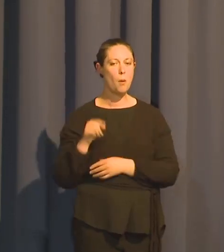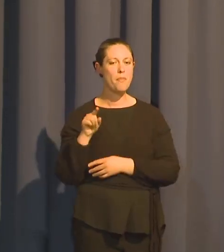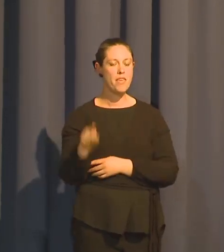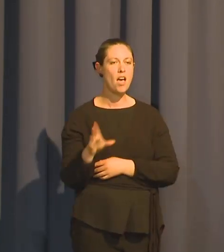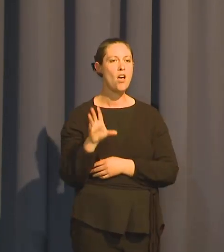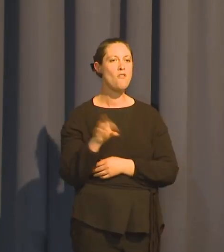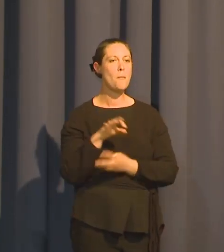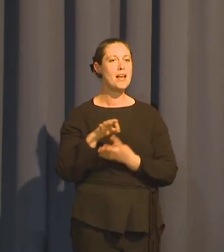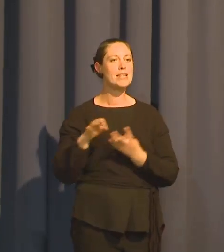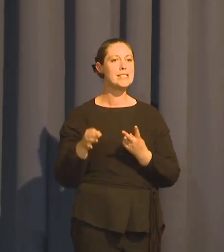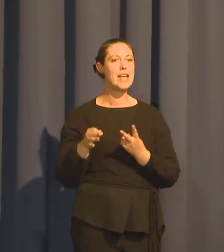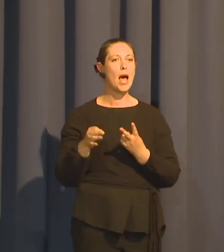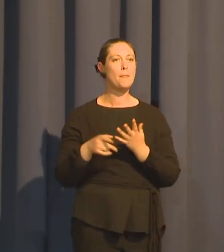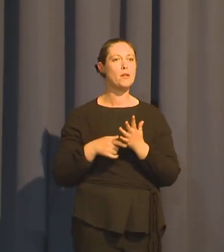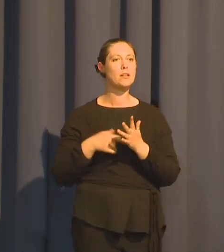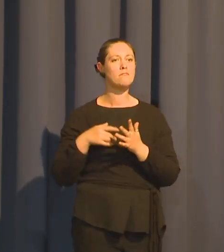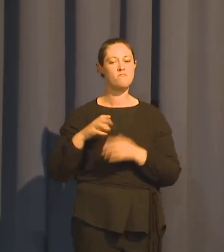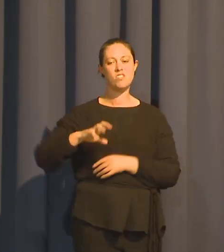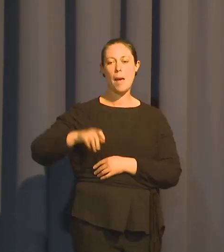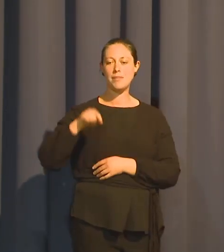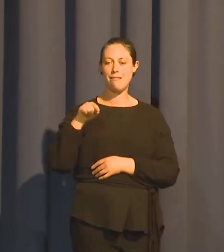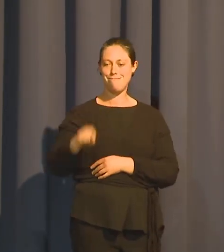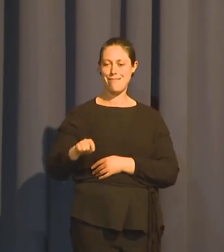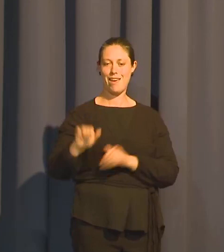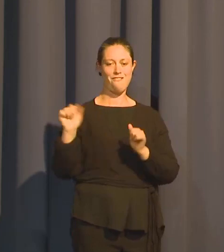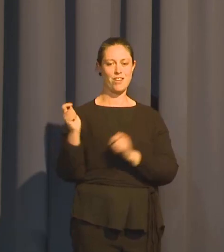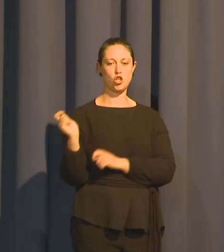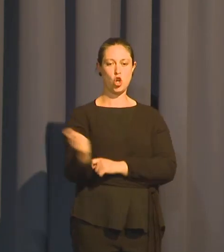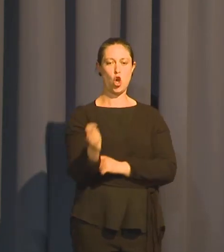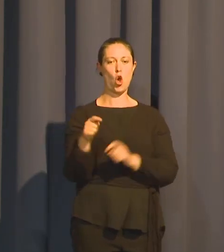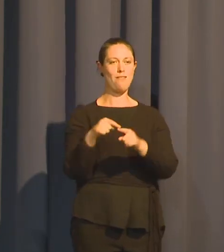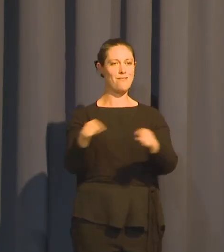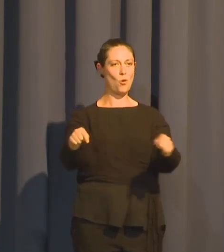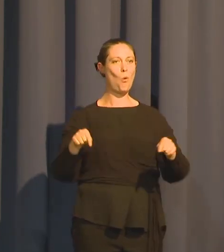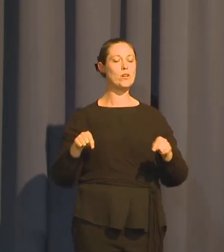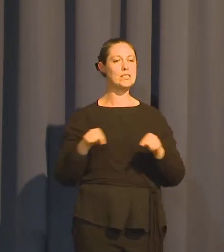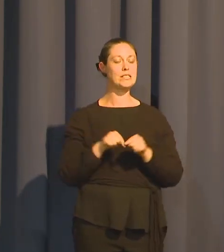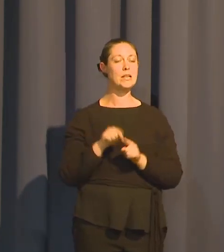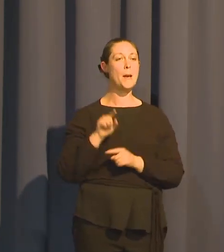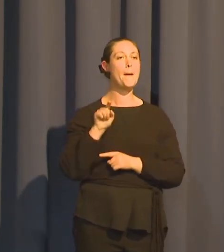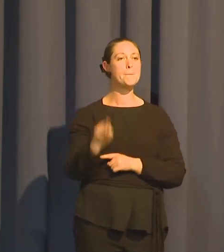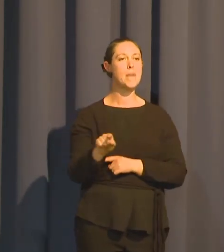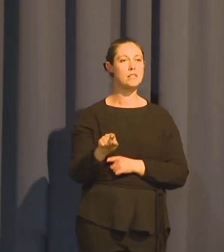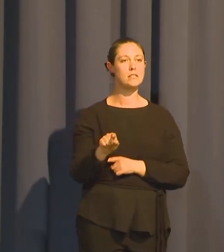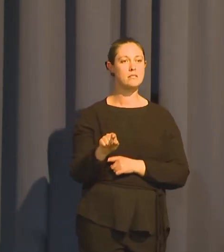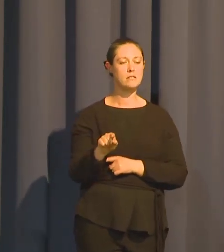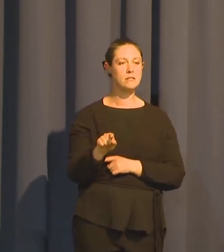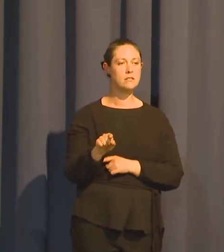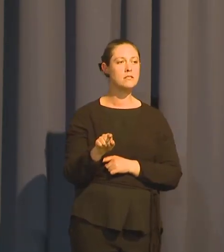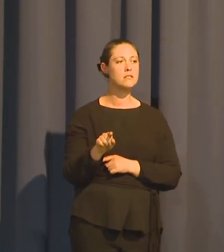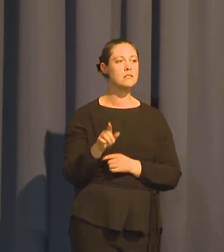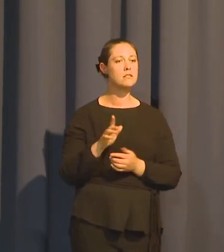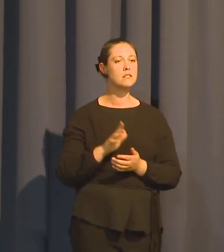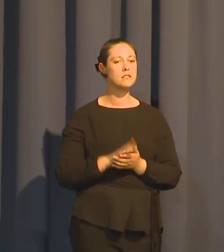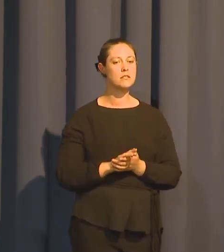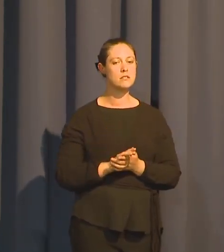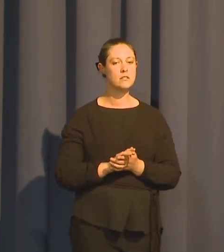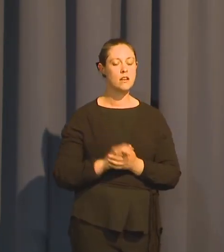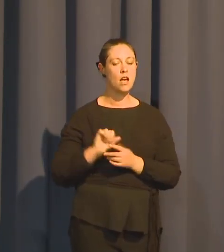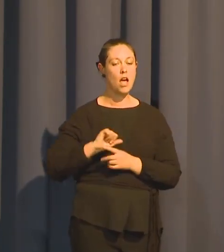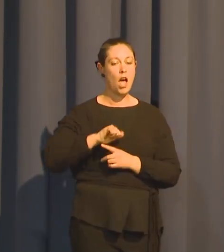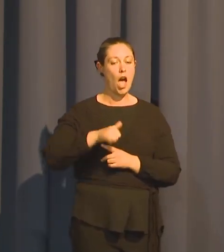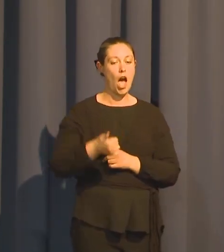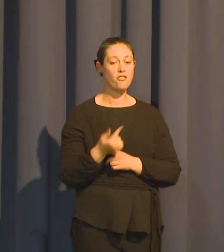taps within the golf course. However, those readings have all but gone. Now